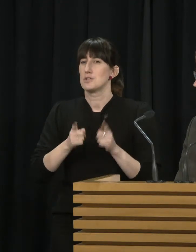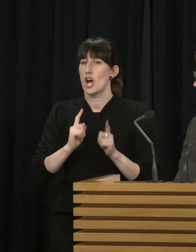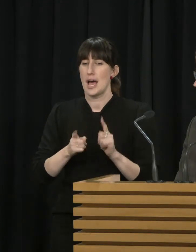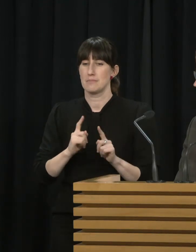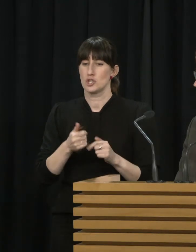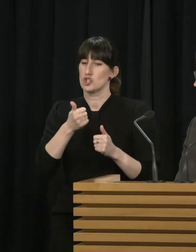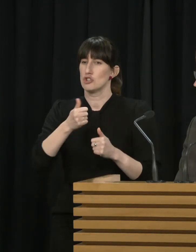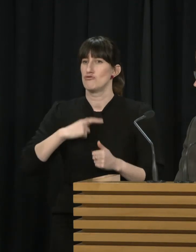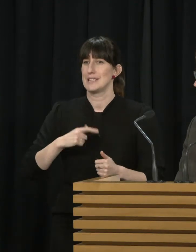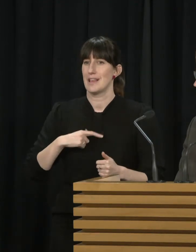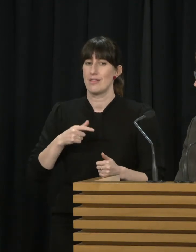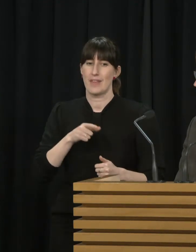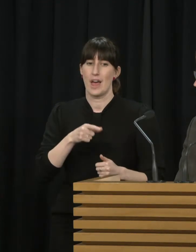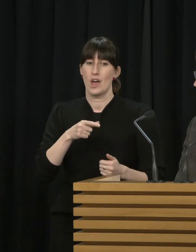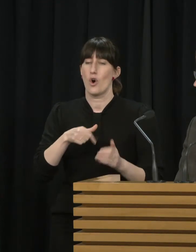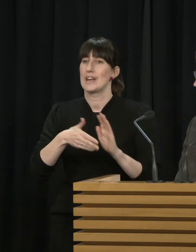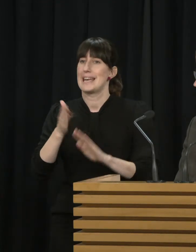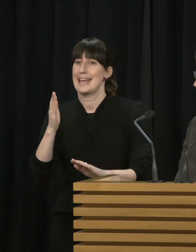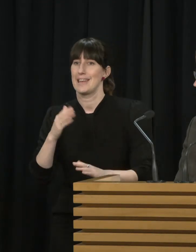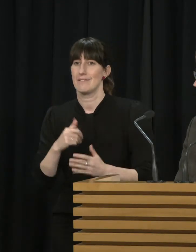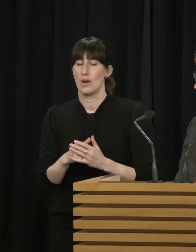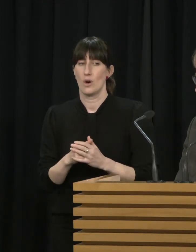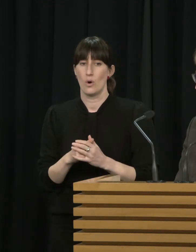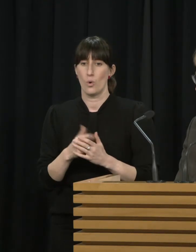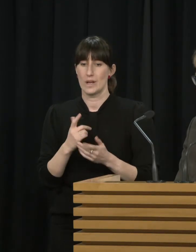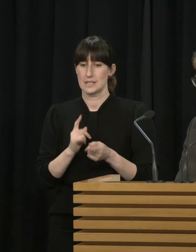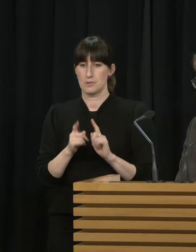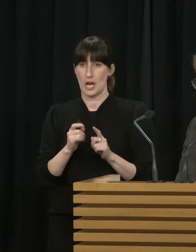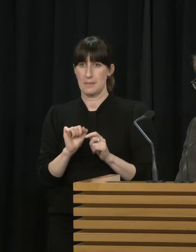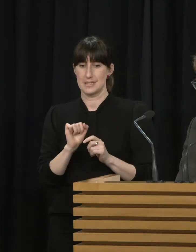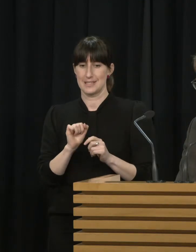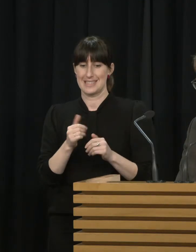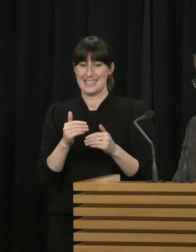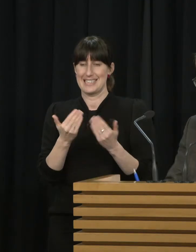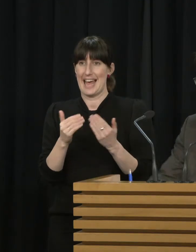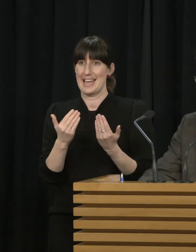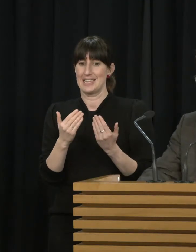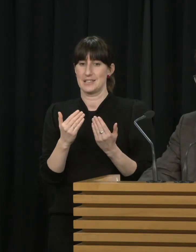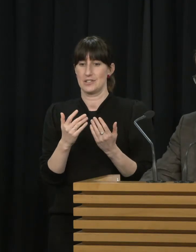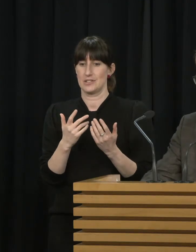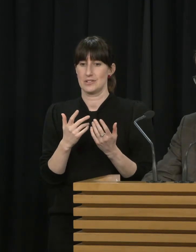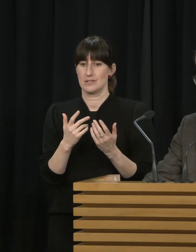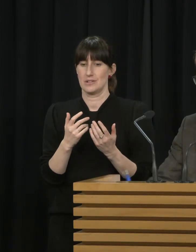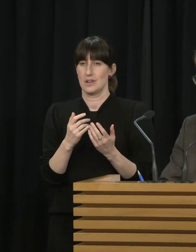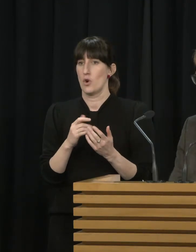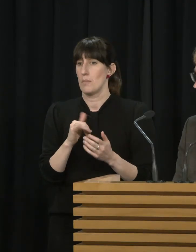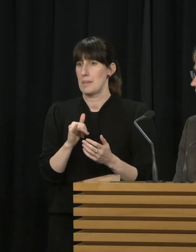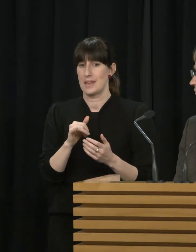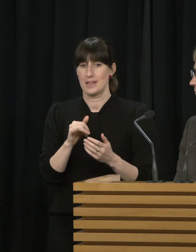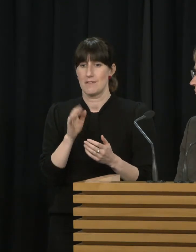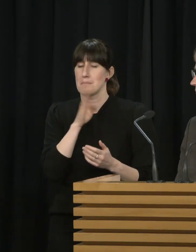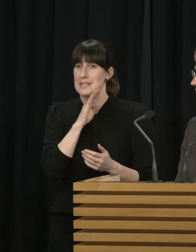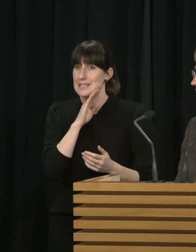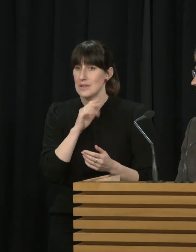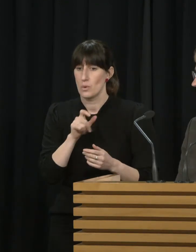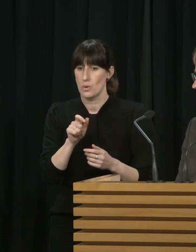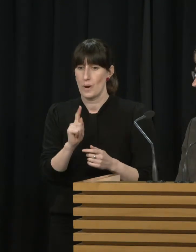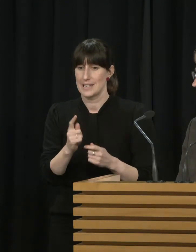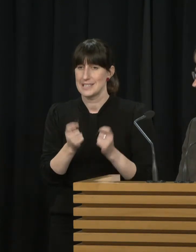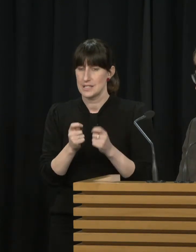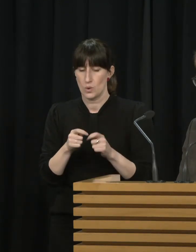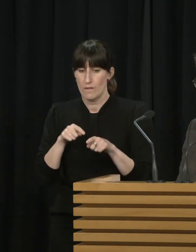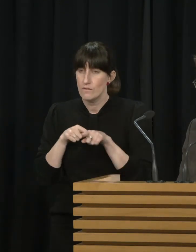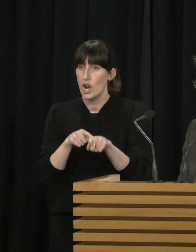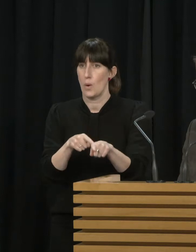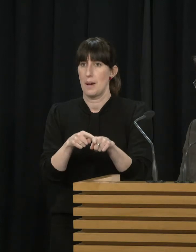other cases, it's that the timing is just a day or two out. In other cases, they may have skipped a test, and so that is something that we follow up